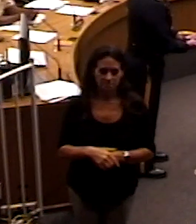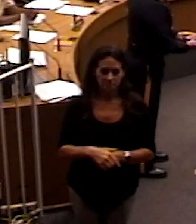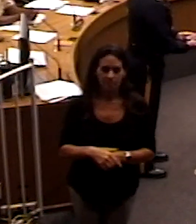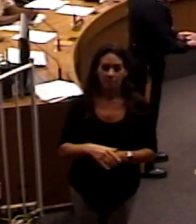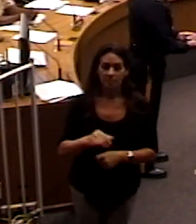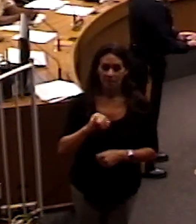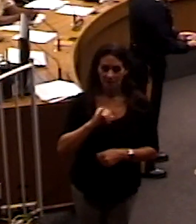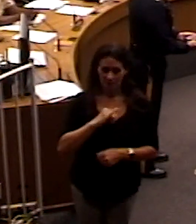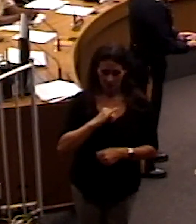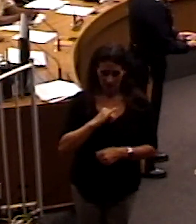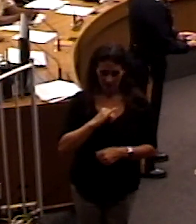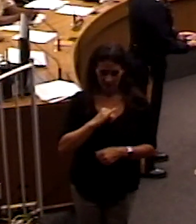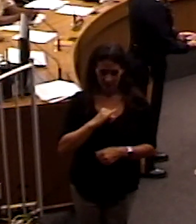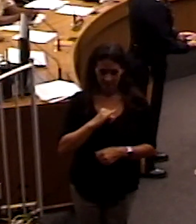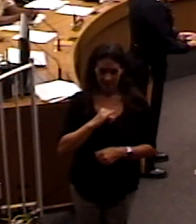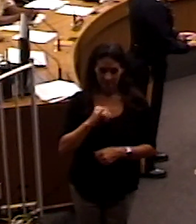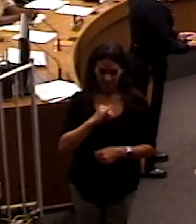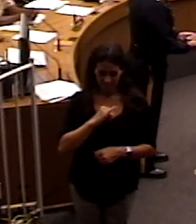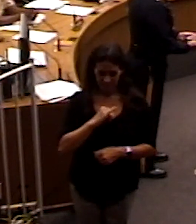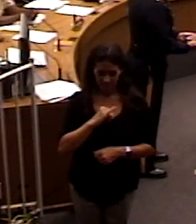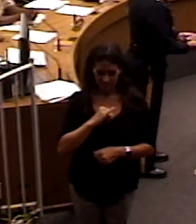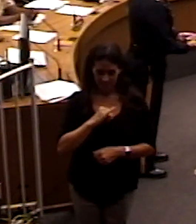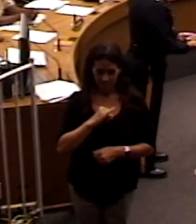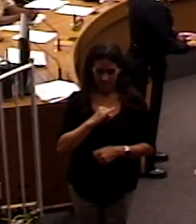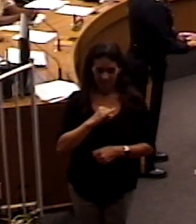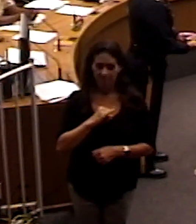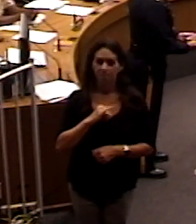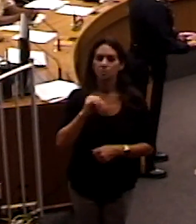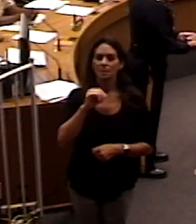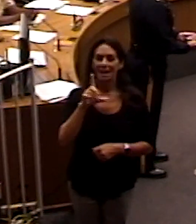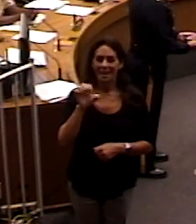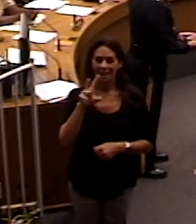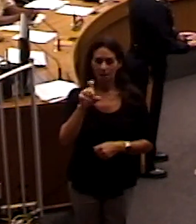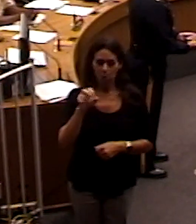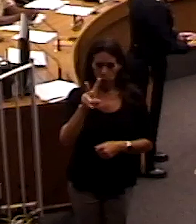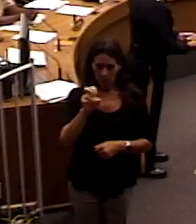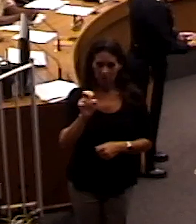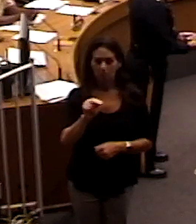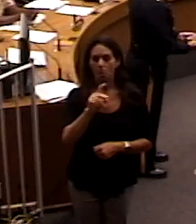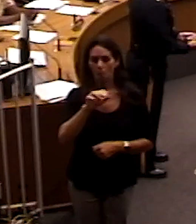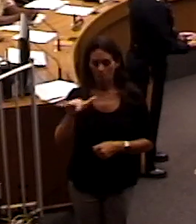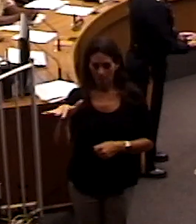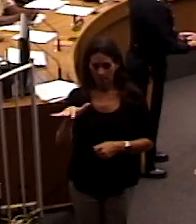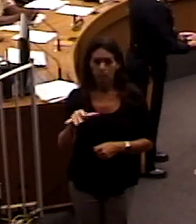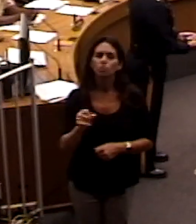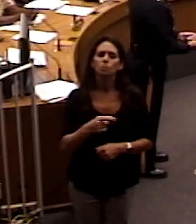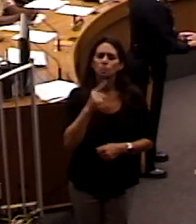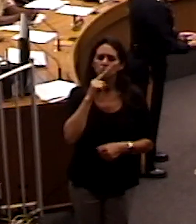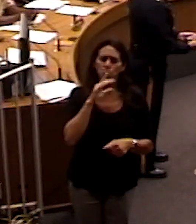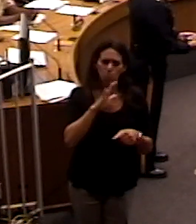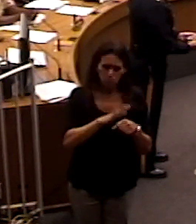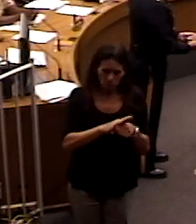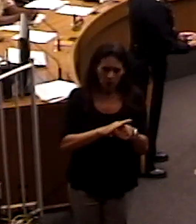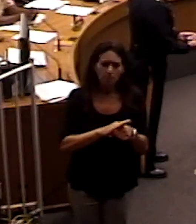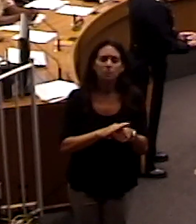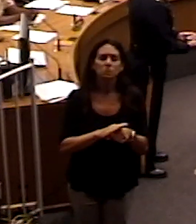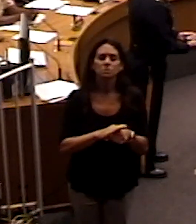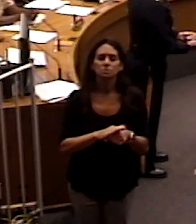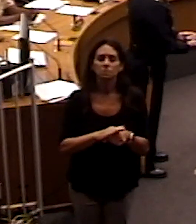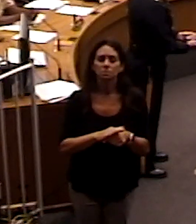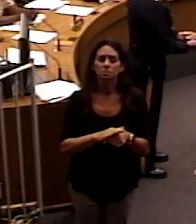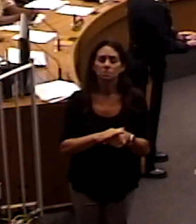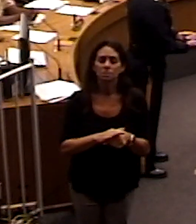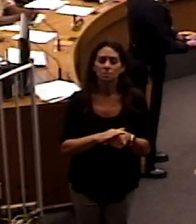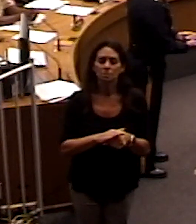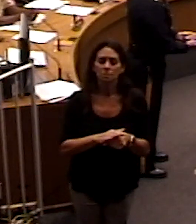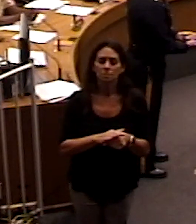I, just repeat after me, please. I. State your name. Edwin. Do solemnly swear or affirm. Do solemnly swear and